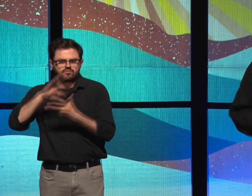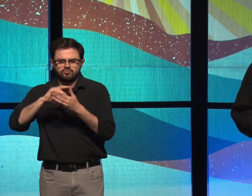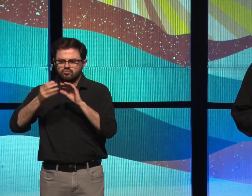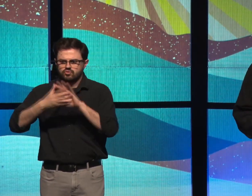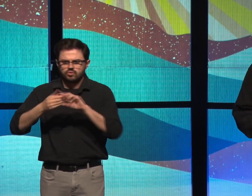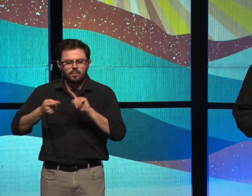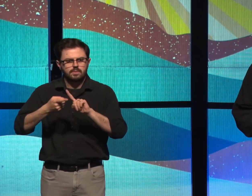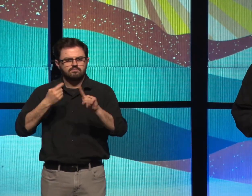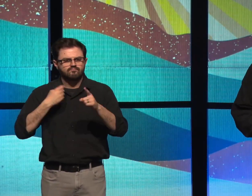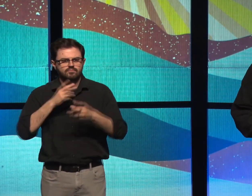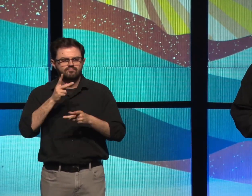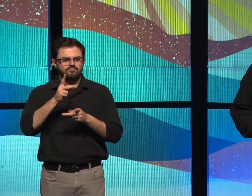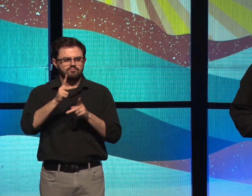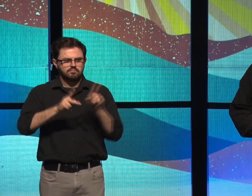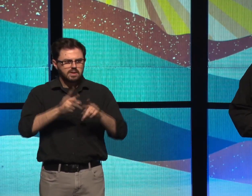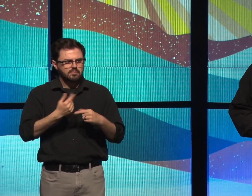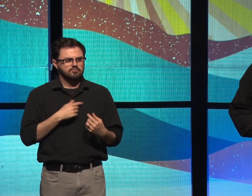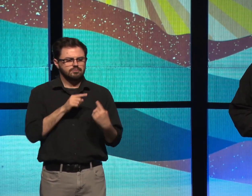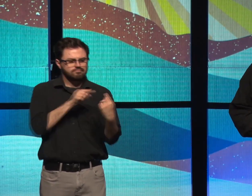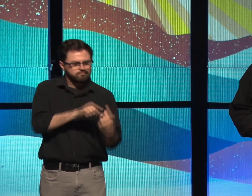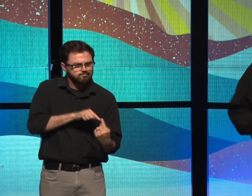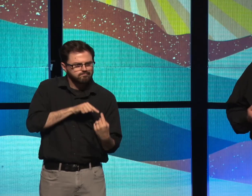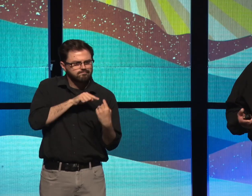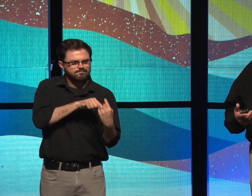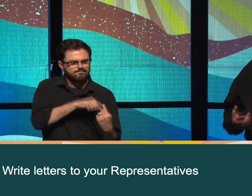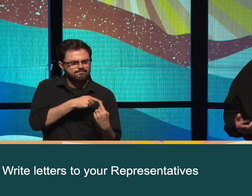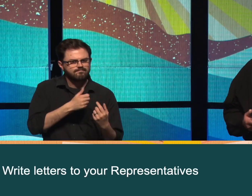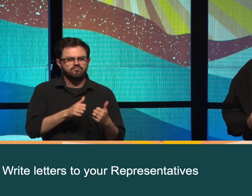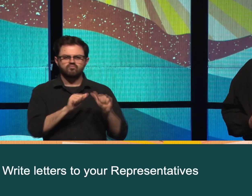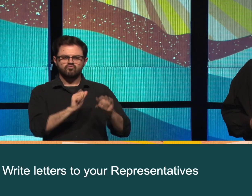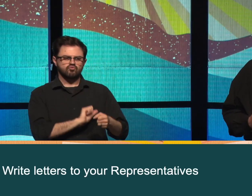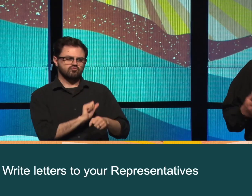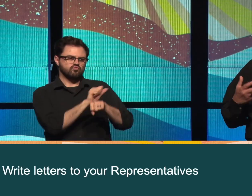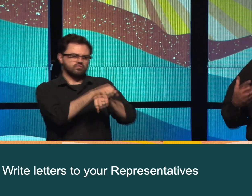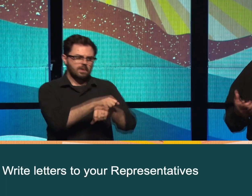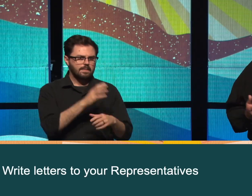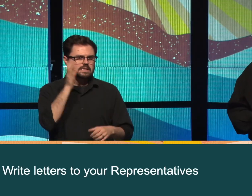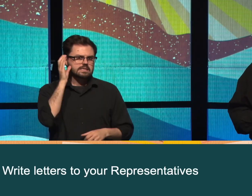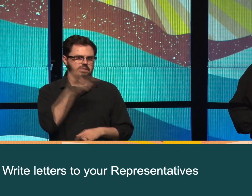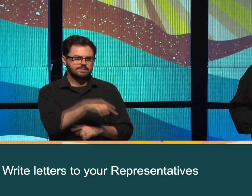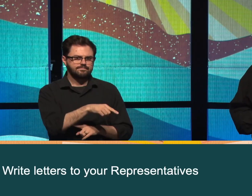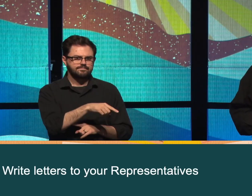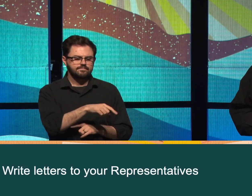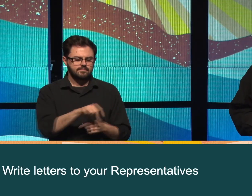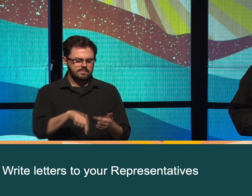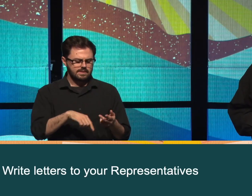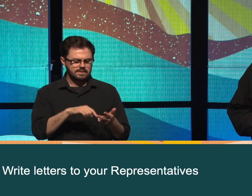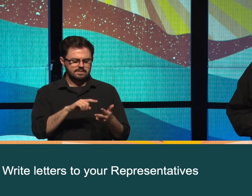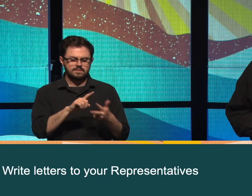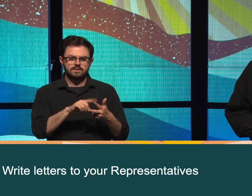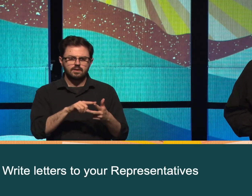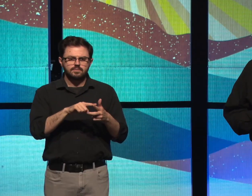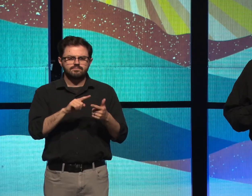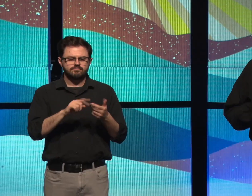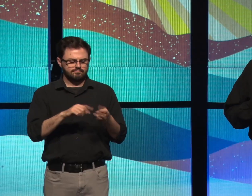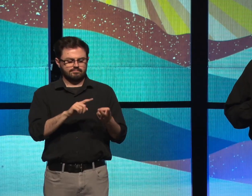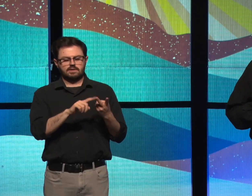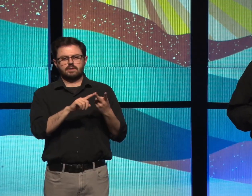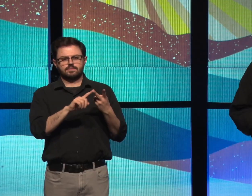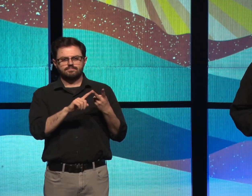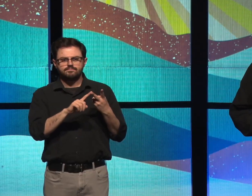overcome the personal struggles that they have. The second option there is to write letters to your representatives, whether